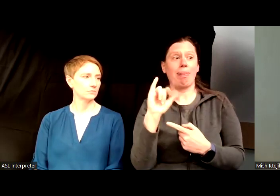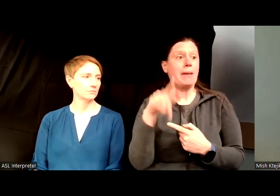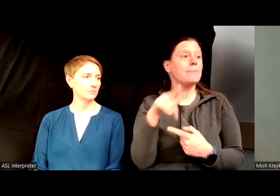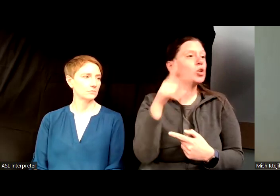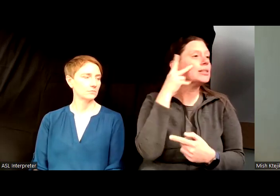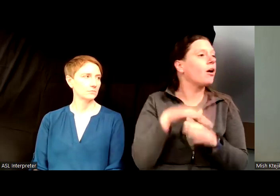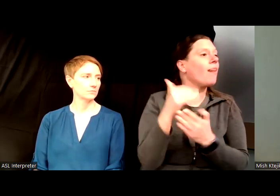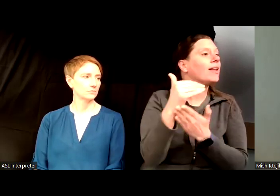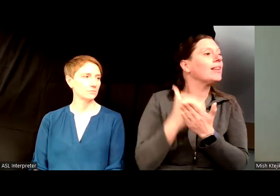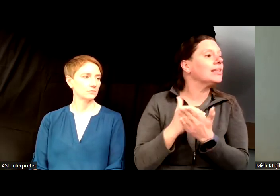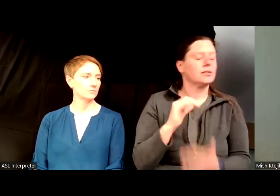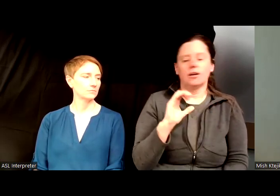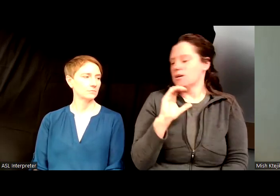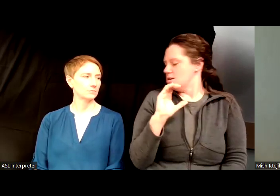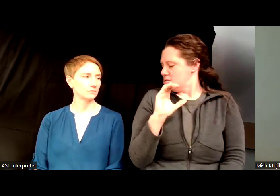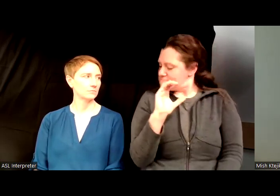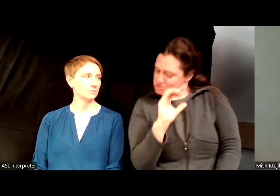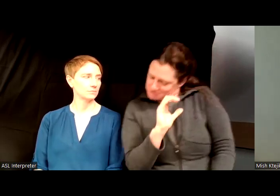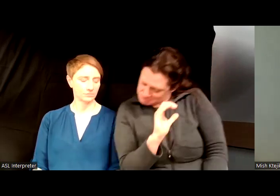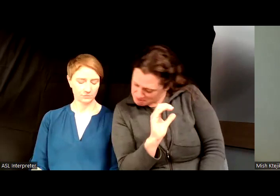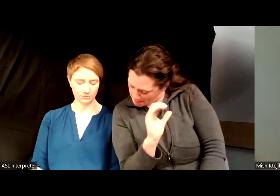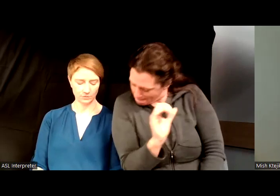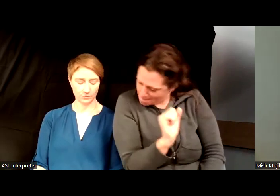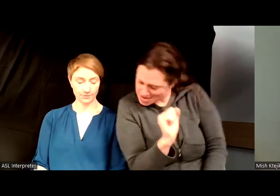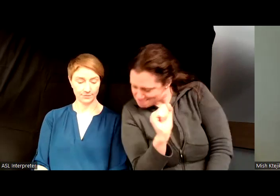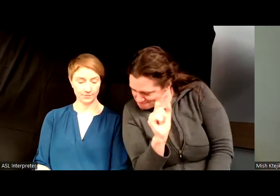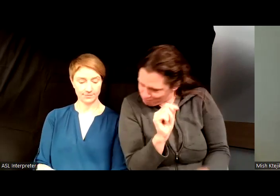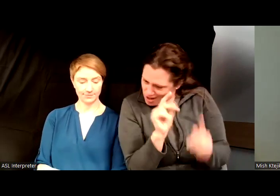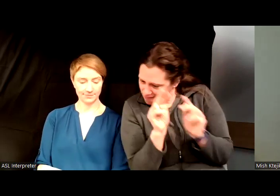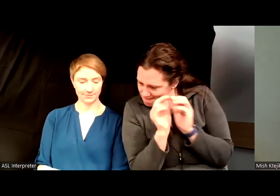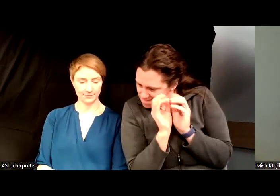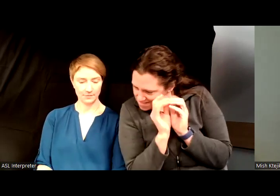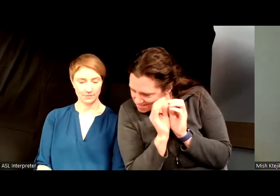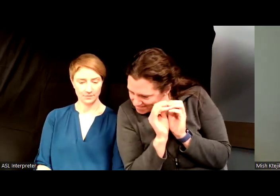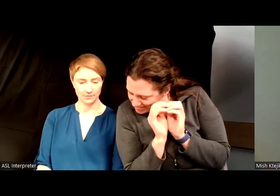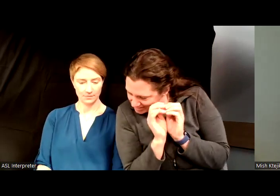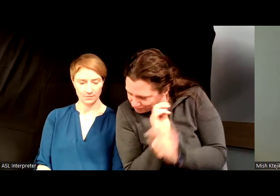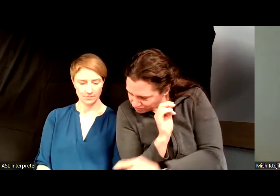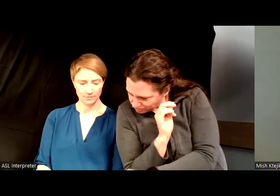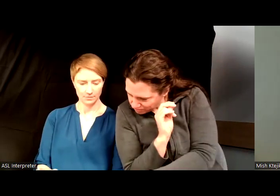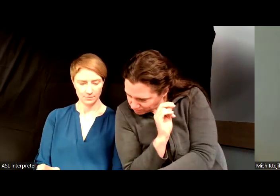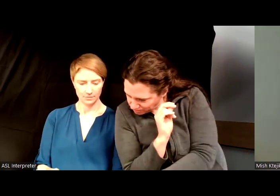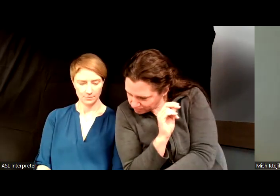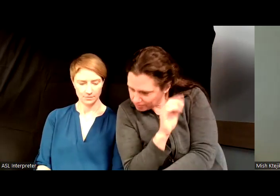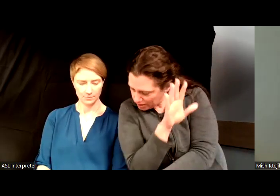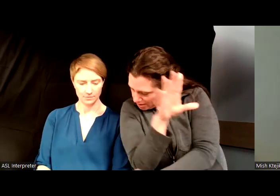gives the 1 thumbs up. So, and then also, do you see, my second item is the clip?